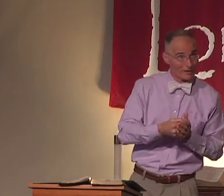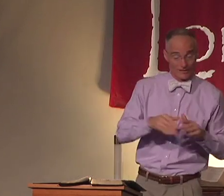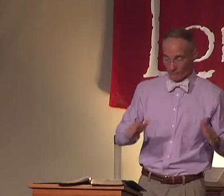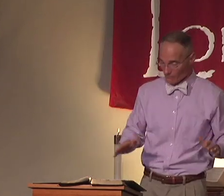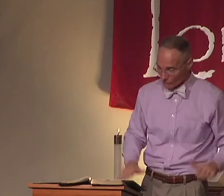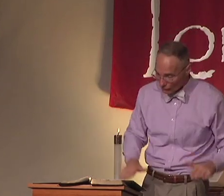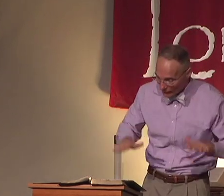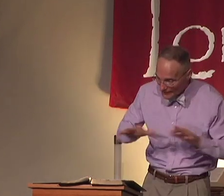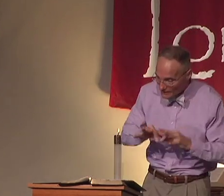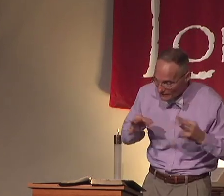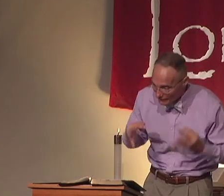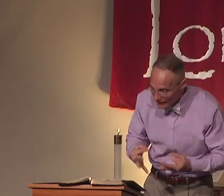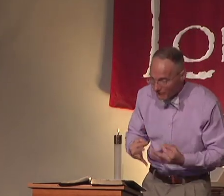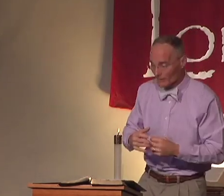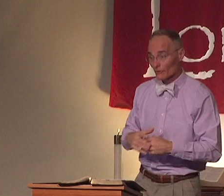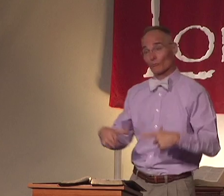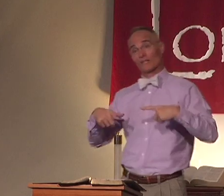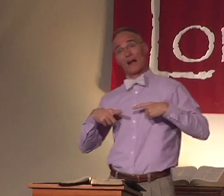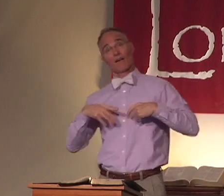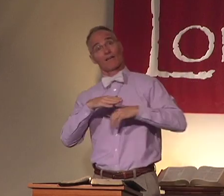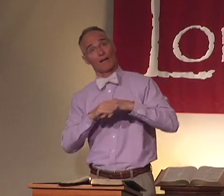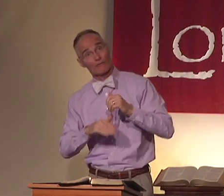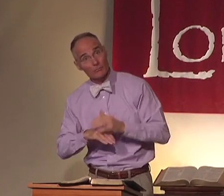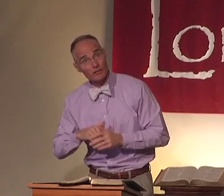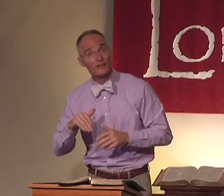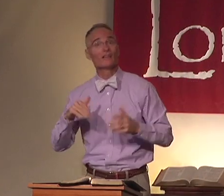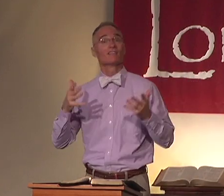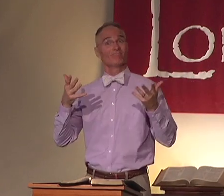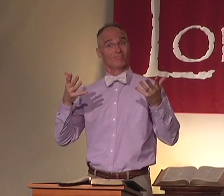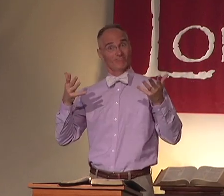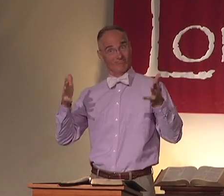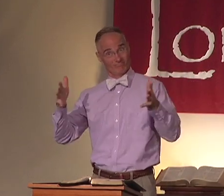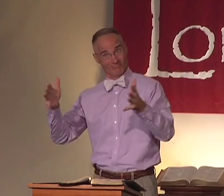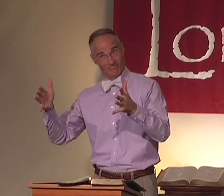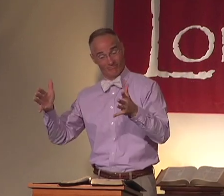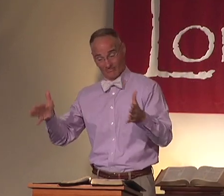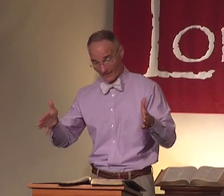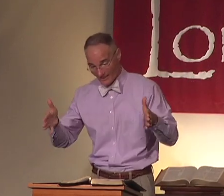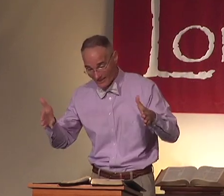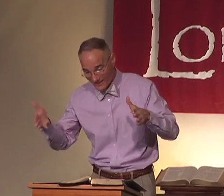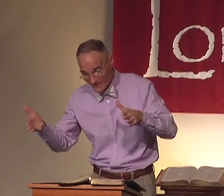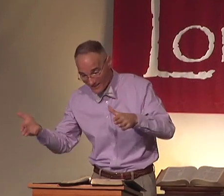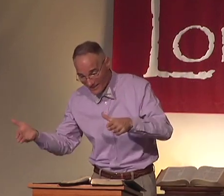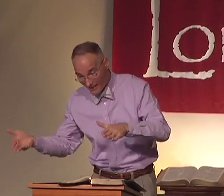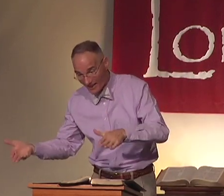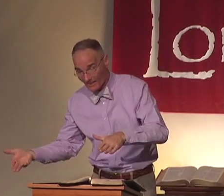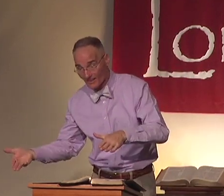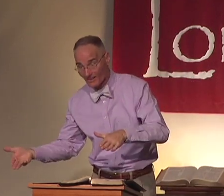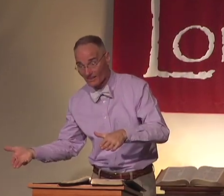To earn more money, to raise your family, to retire comfortably, and that's it, then you die?